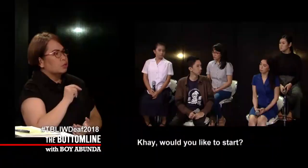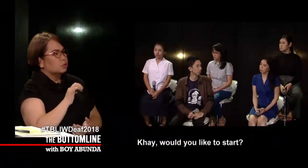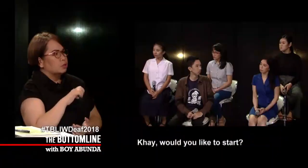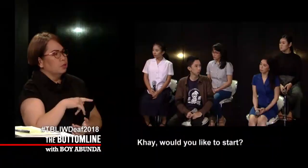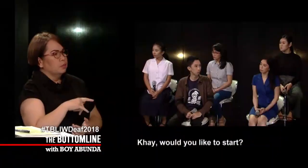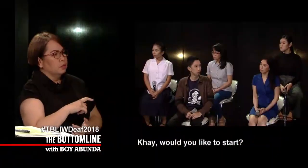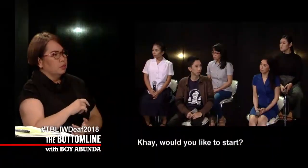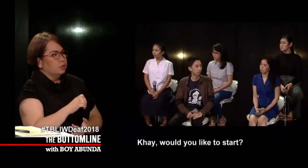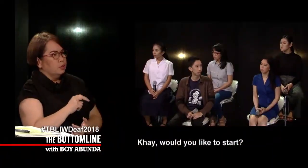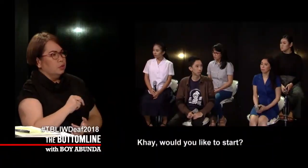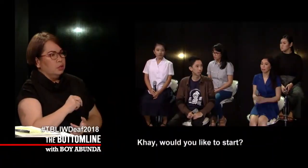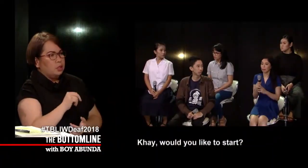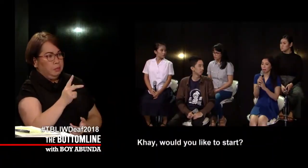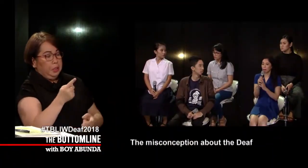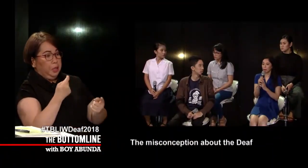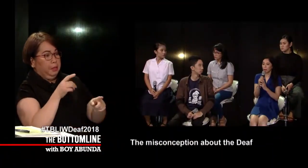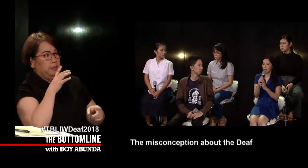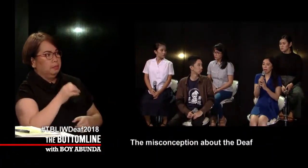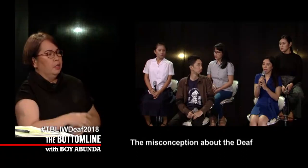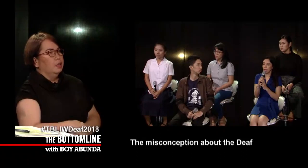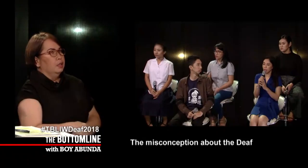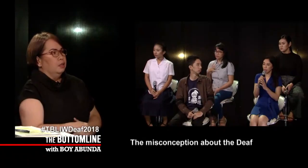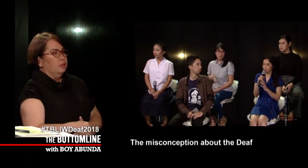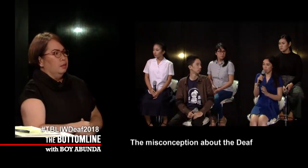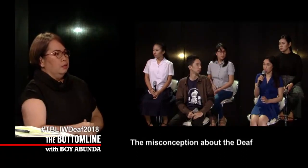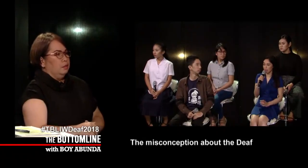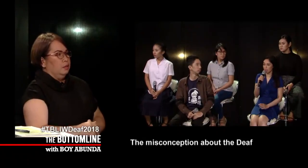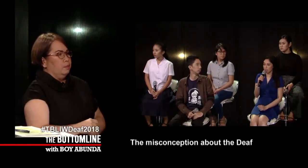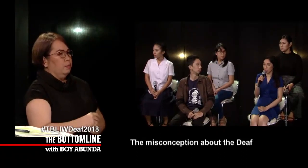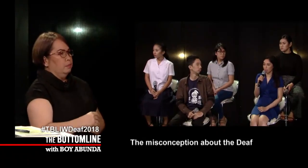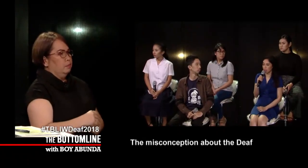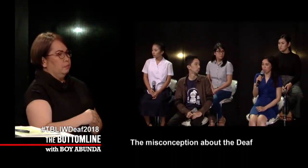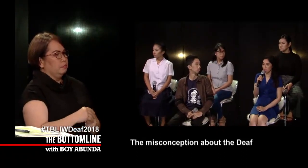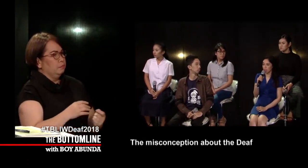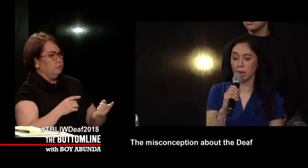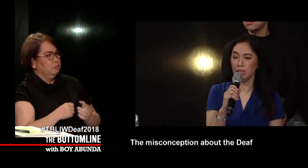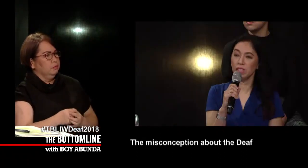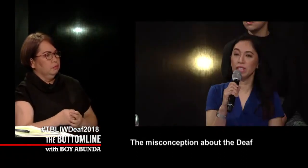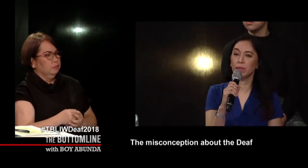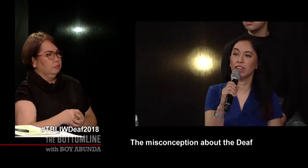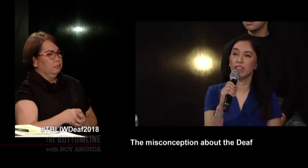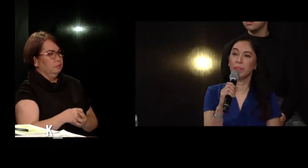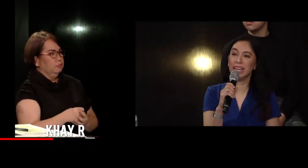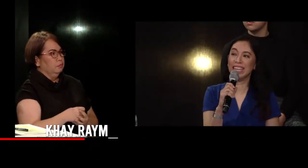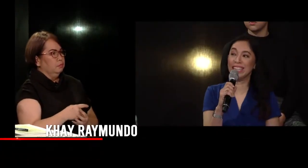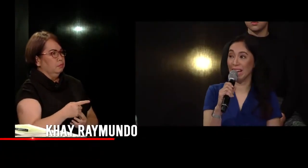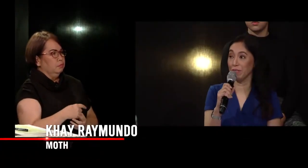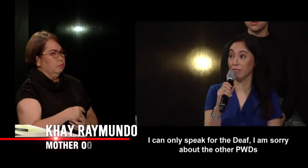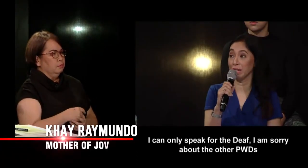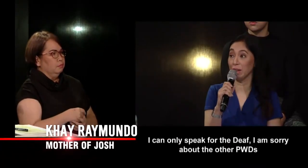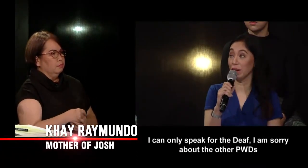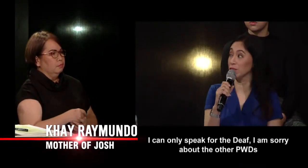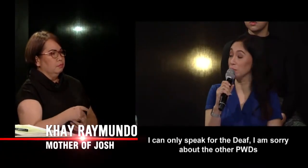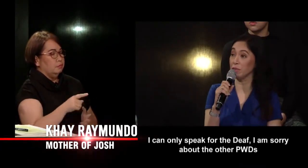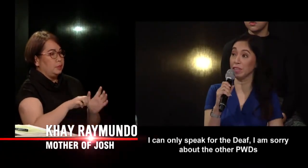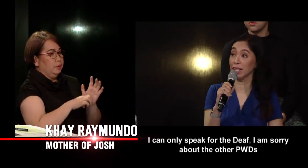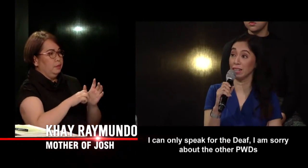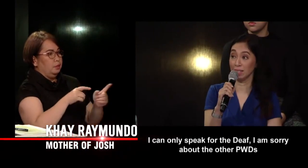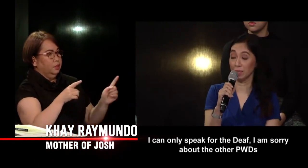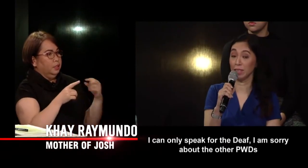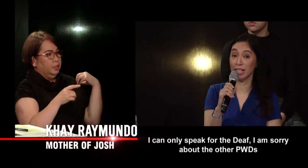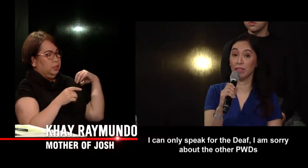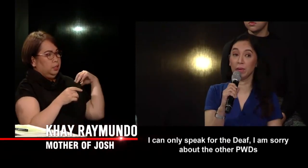Kay, would you like to start? I'd like to think that the misconception of being deaf, if I could speak